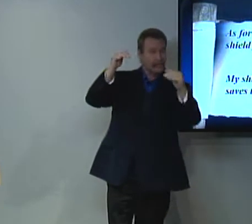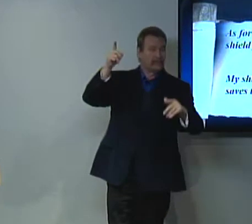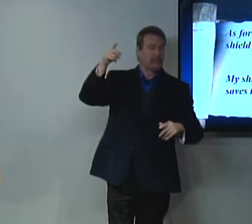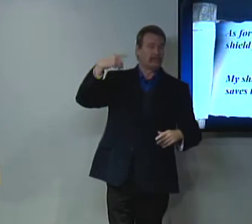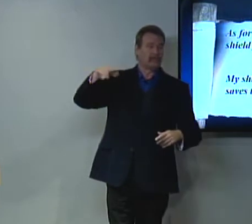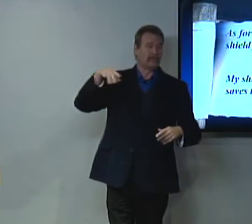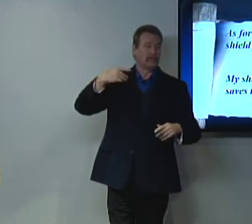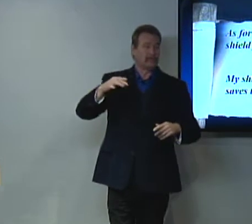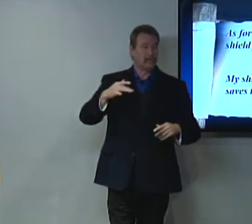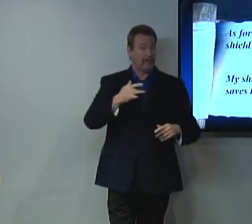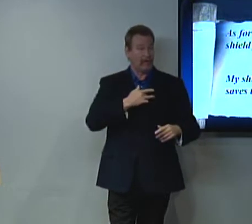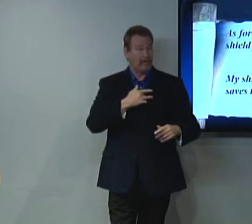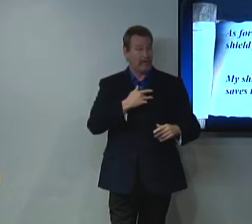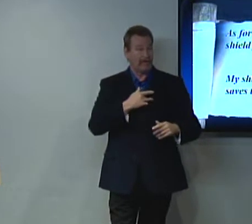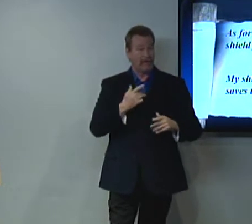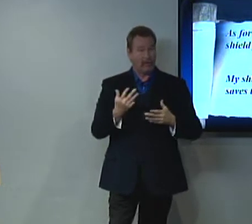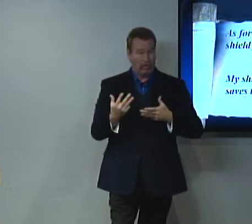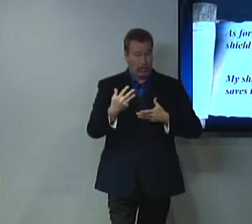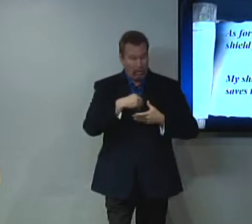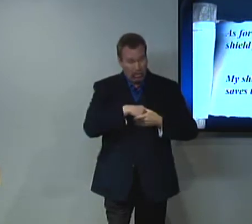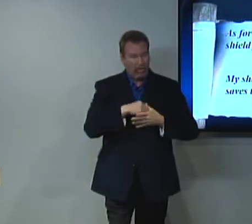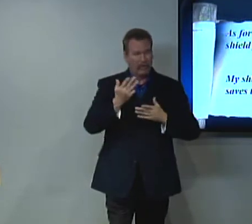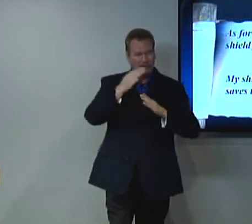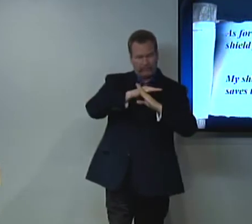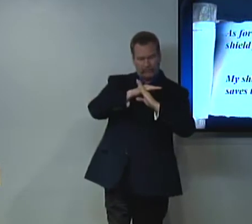My shield is God Most High, who saves the upright in heart.